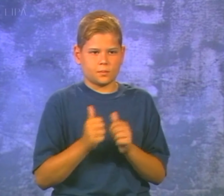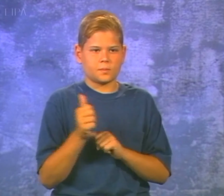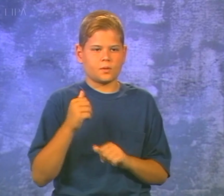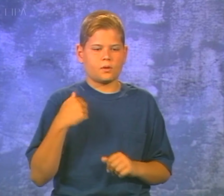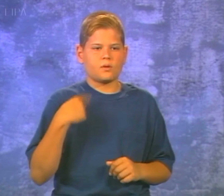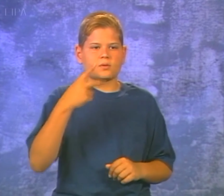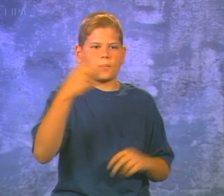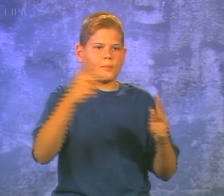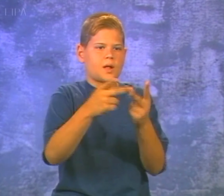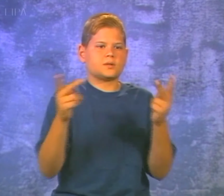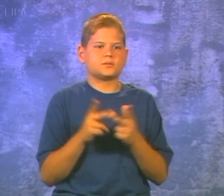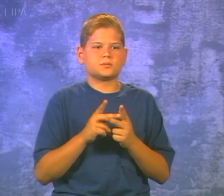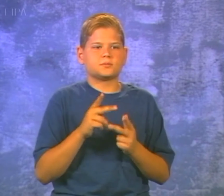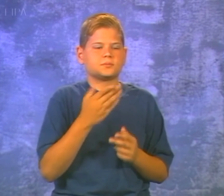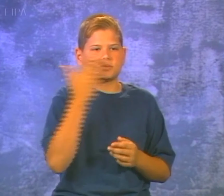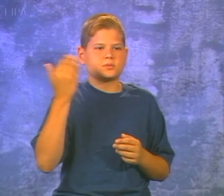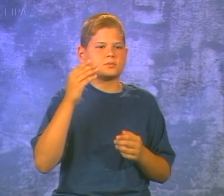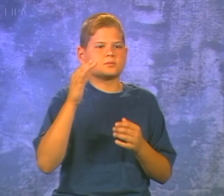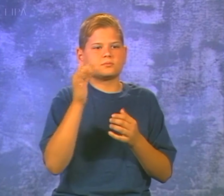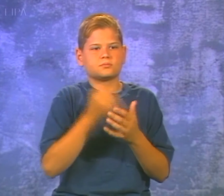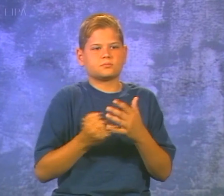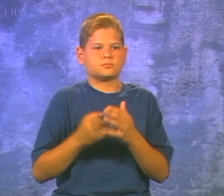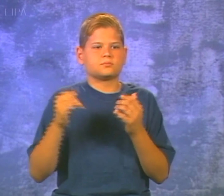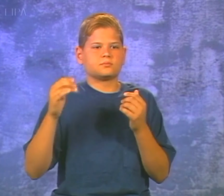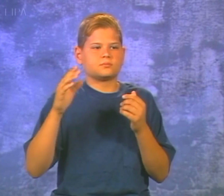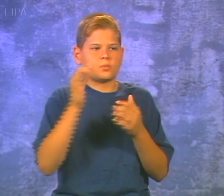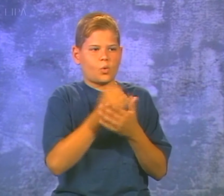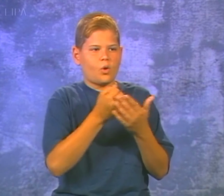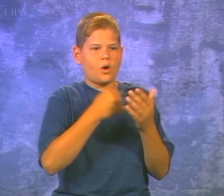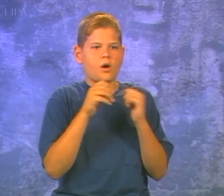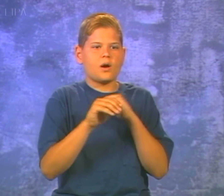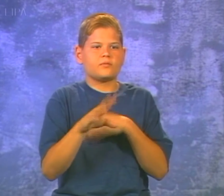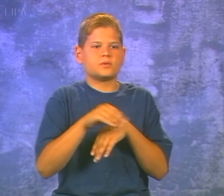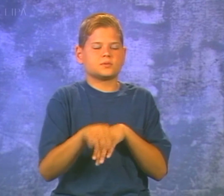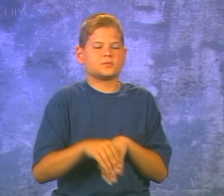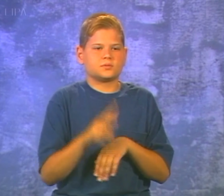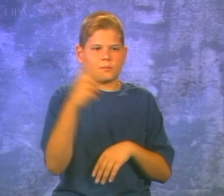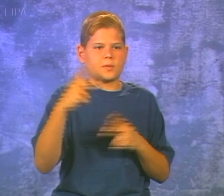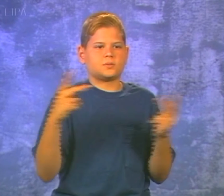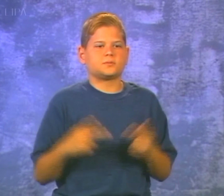We had different groups that worked together, and we had a competition.